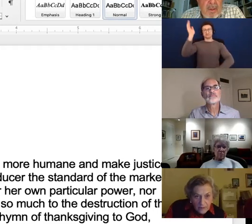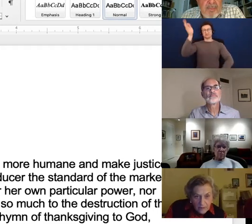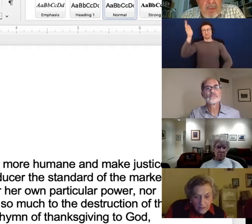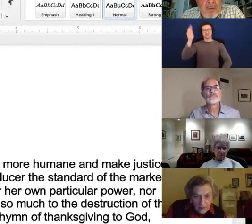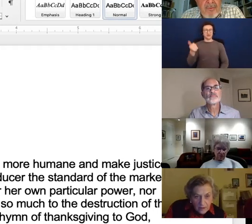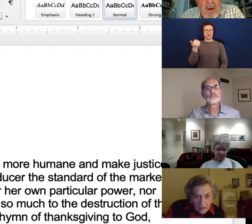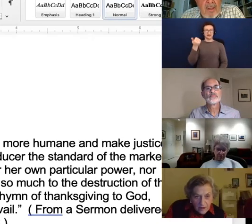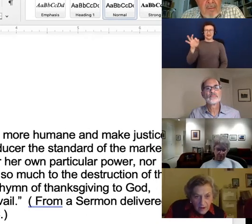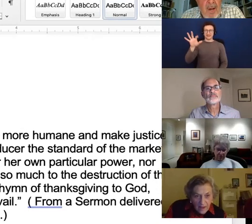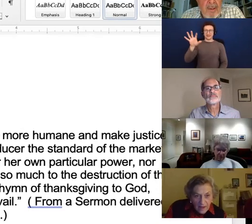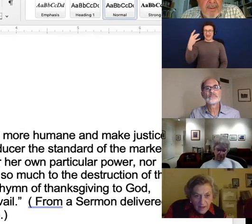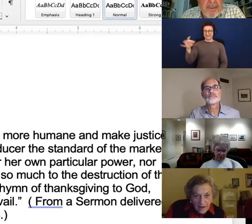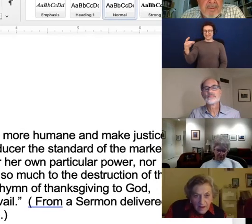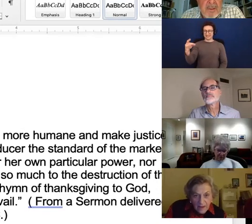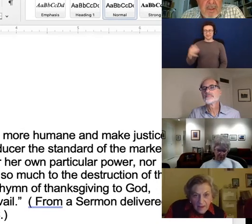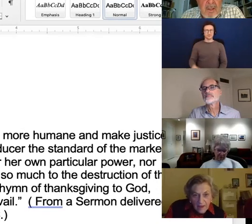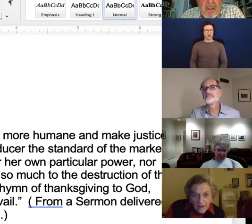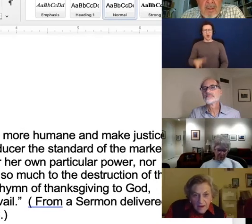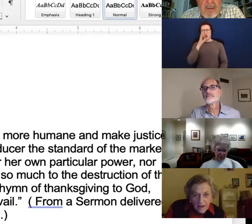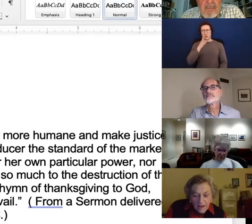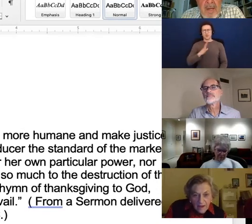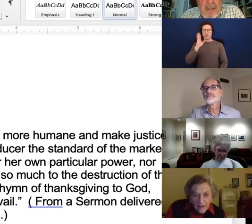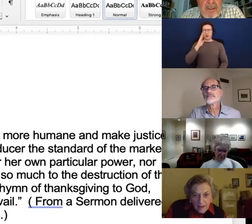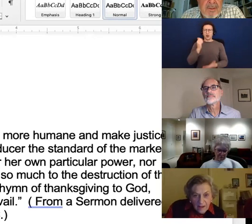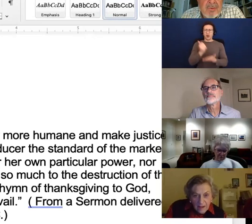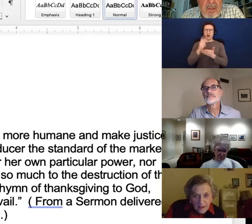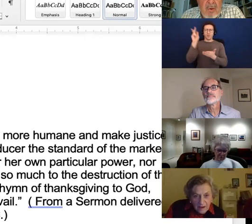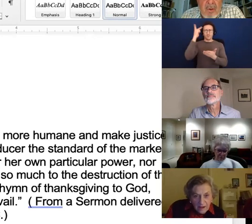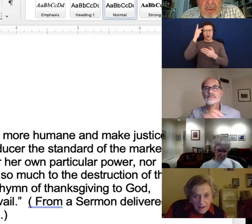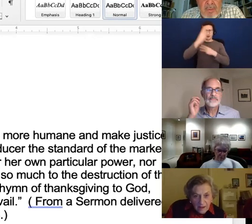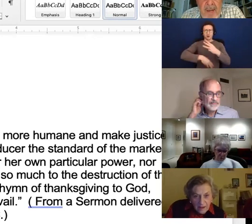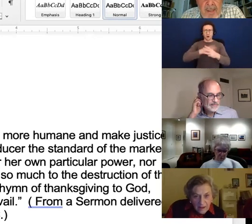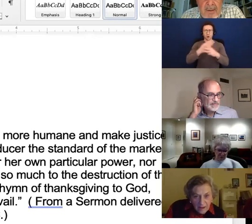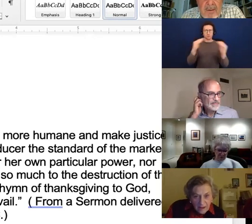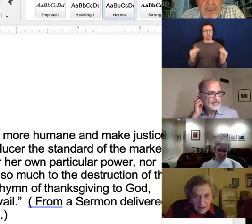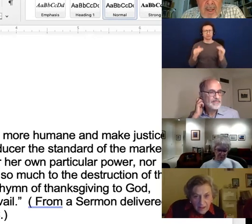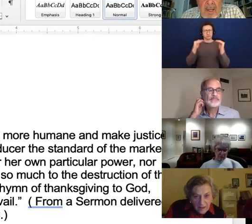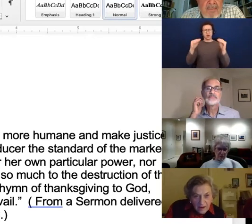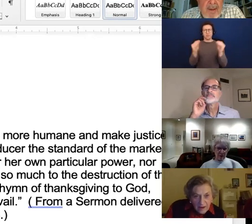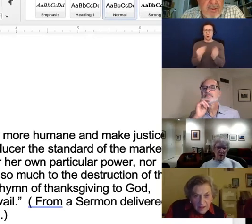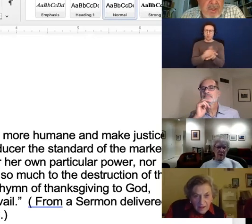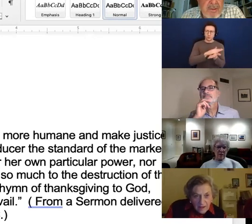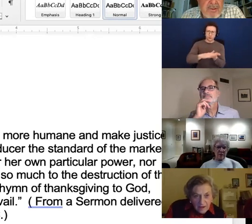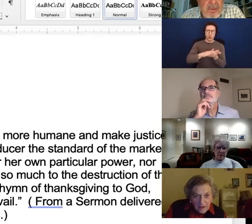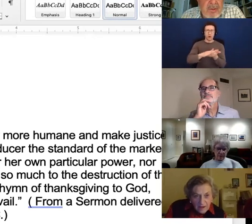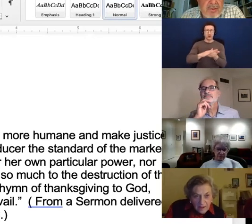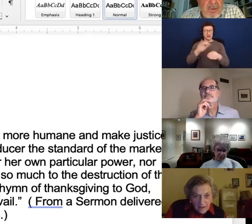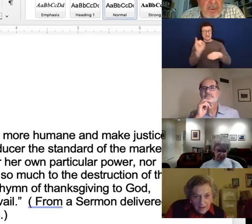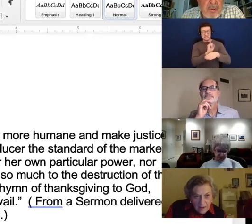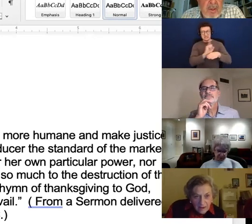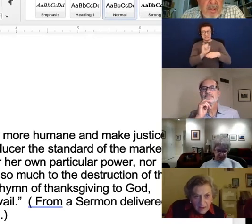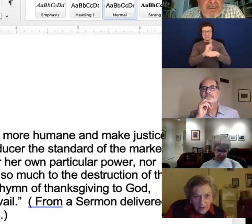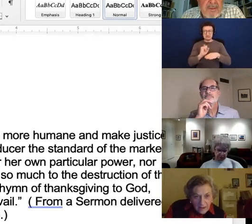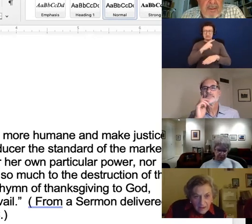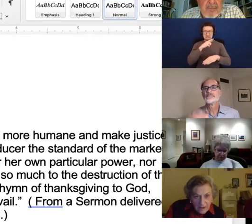Women will purify politics, make industry more humane, and make justice to the